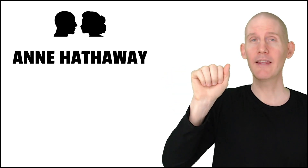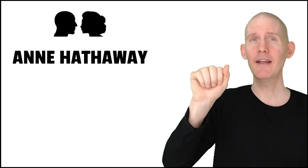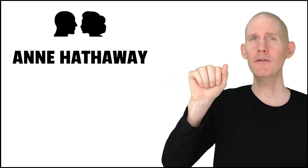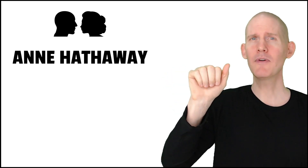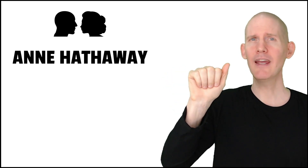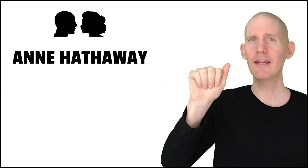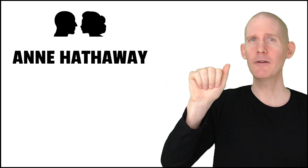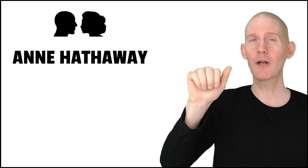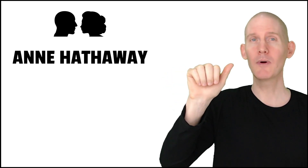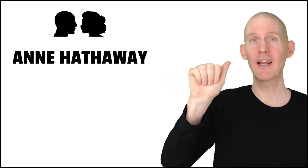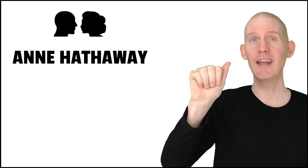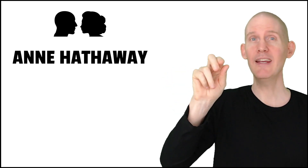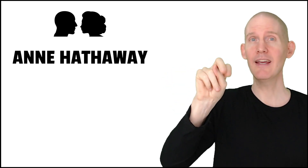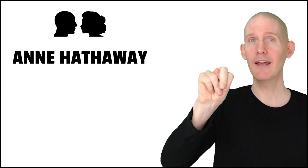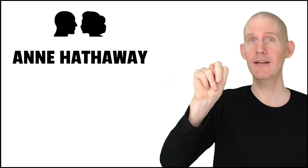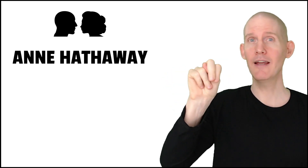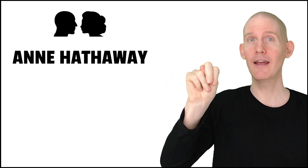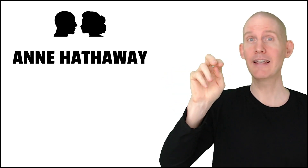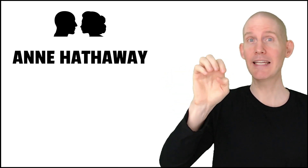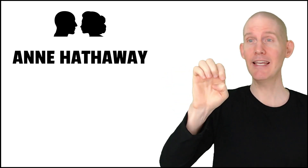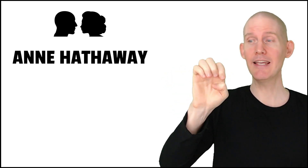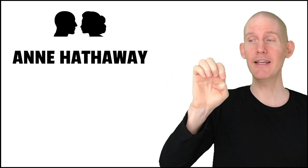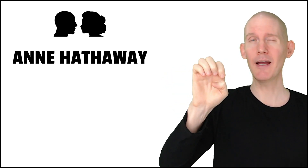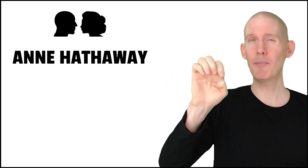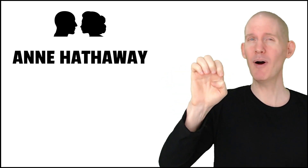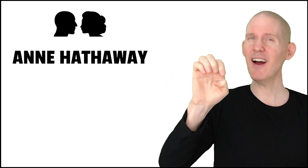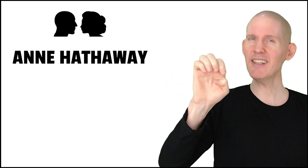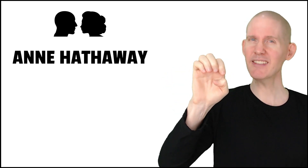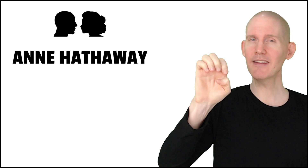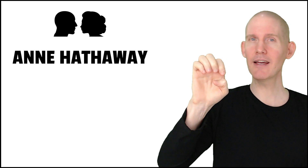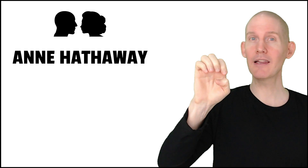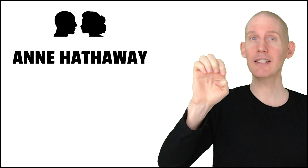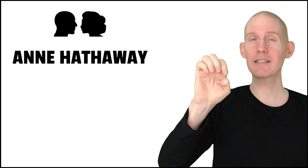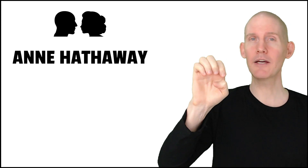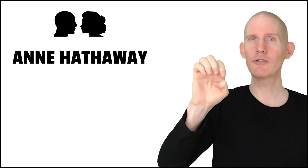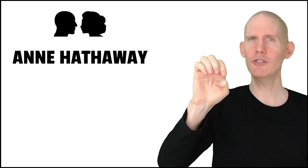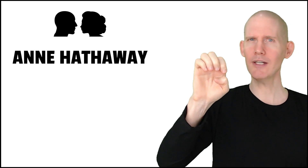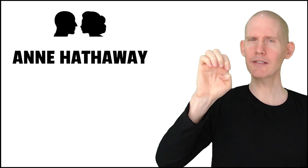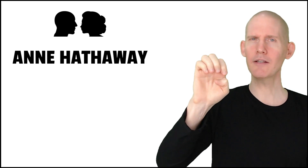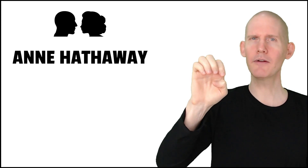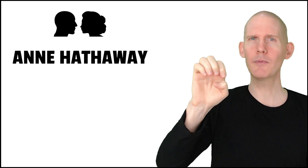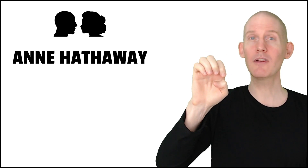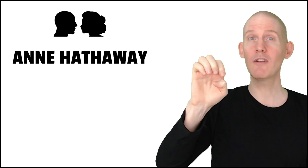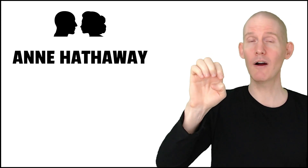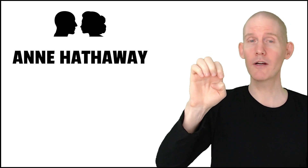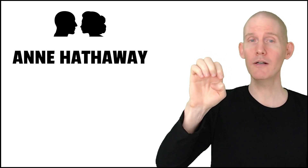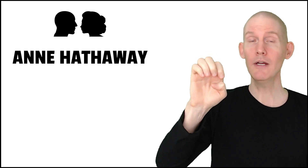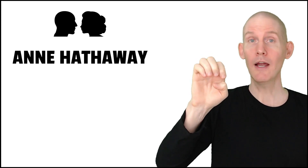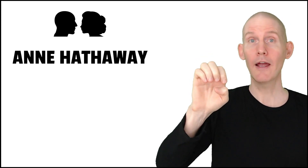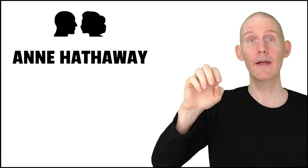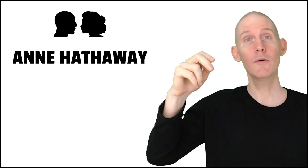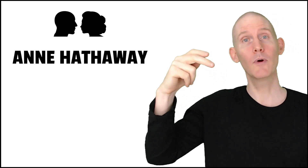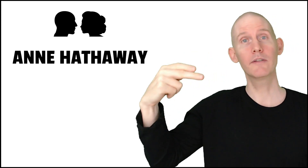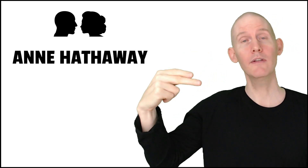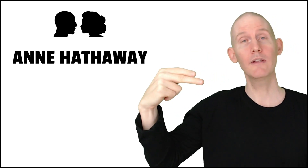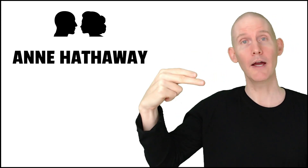end of Anne, when I went A, N, N, E, I paused on that last letter just a little bit longer, and then I went to the last